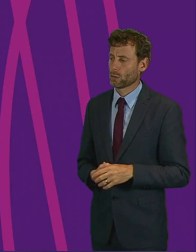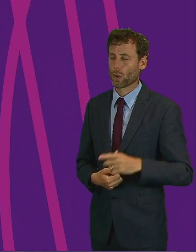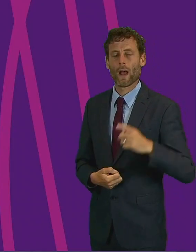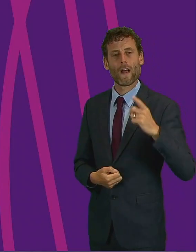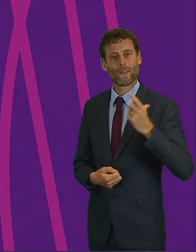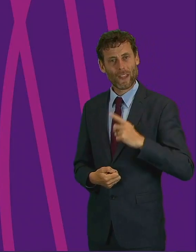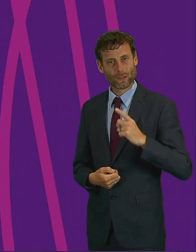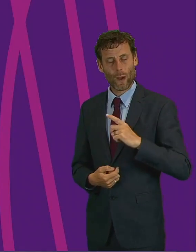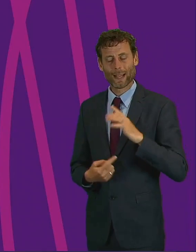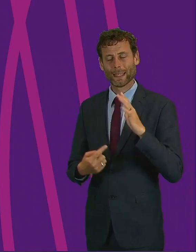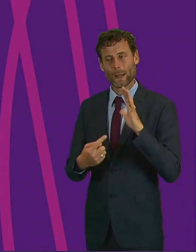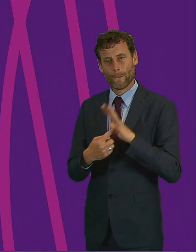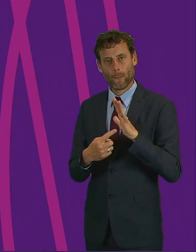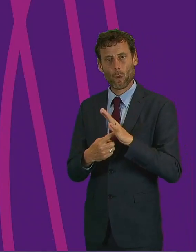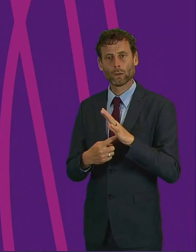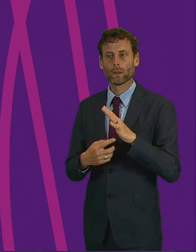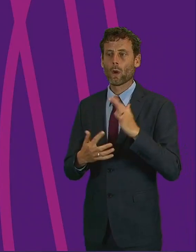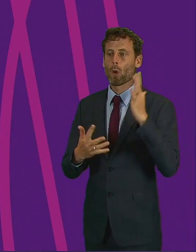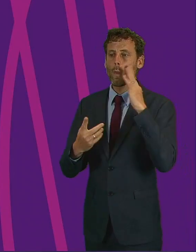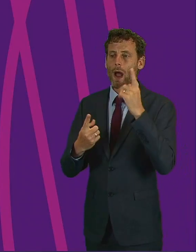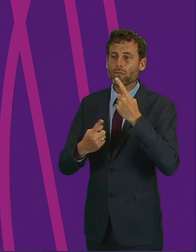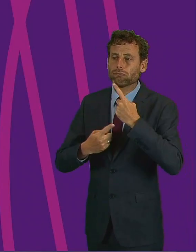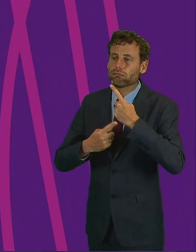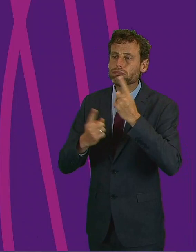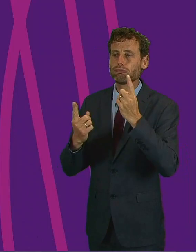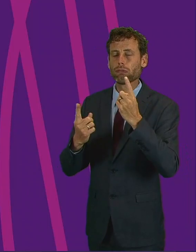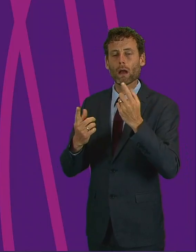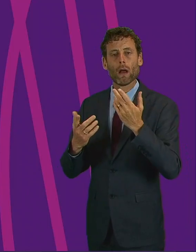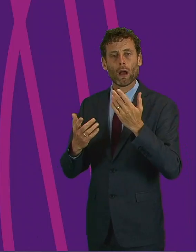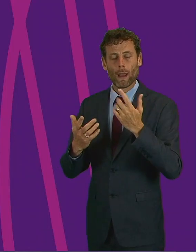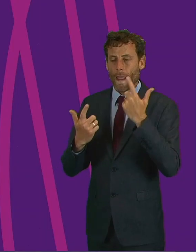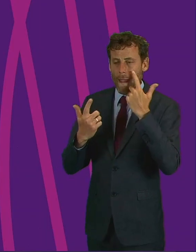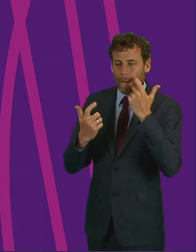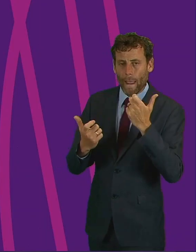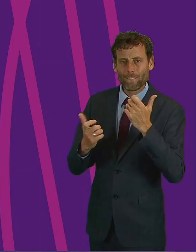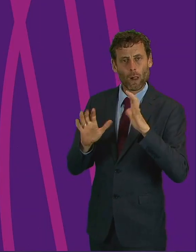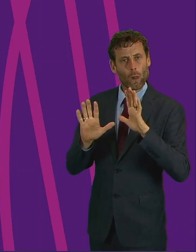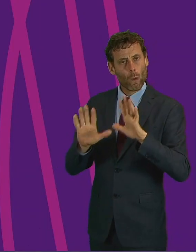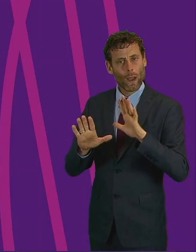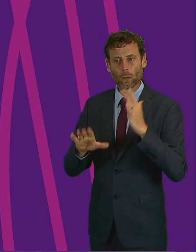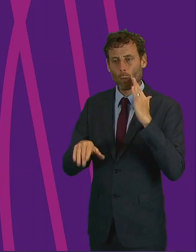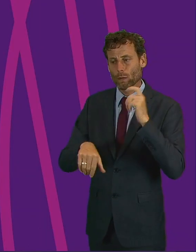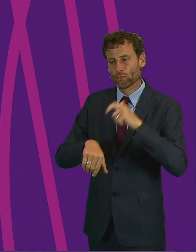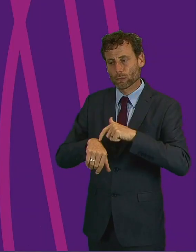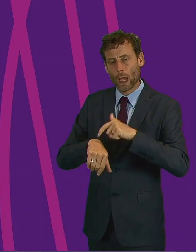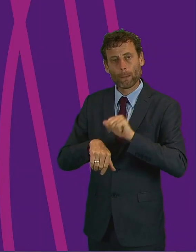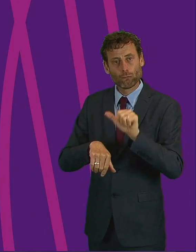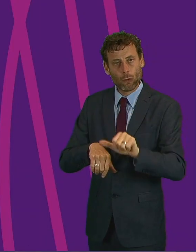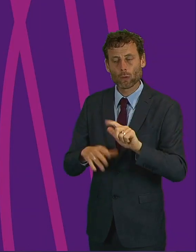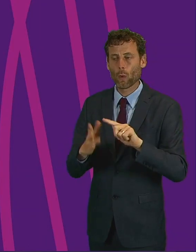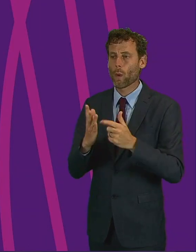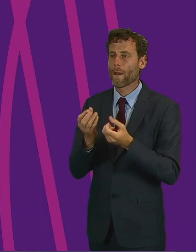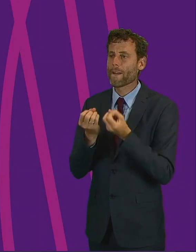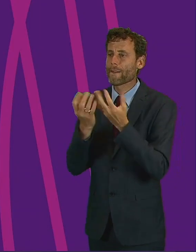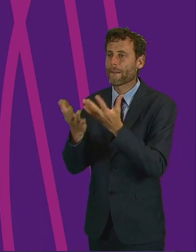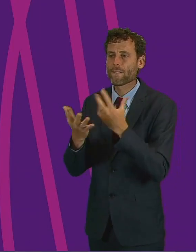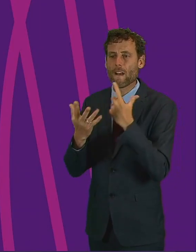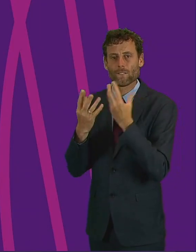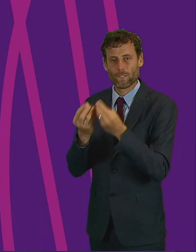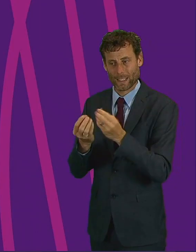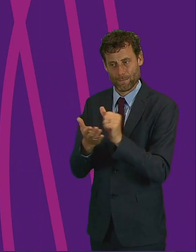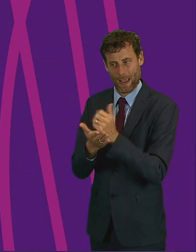act prematurely and that we don't act in giving advice without proper care and consideration. And the final point I would make to the